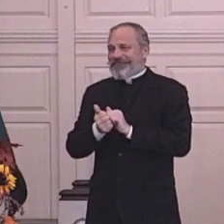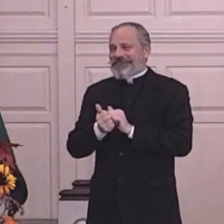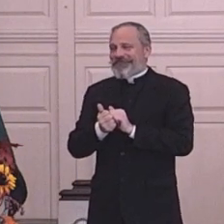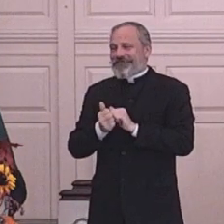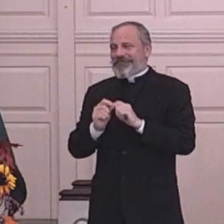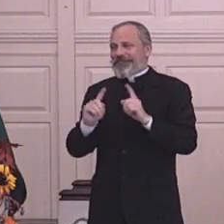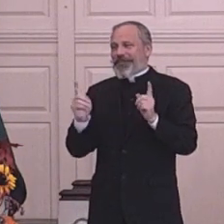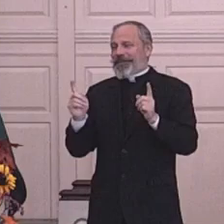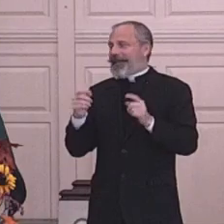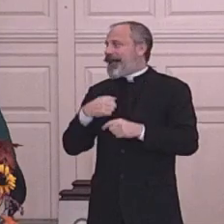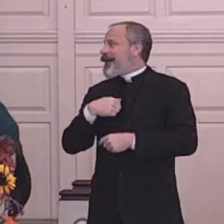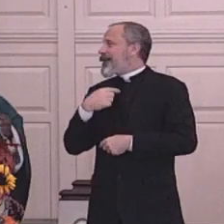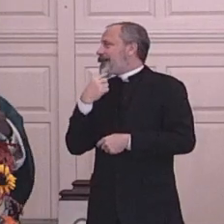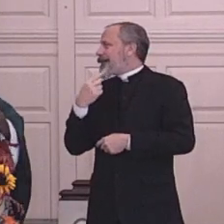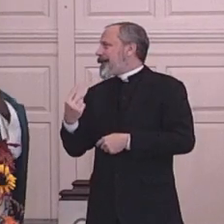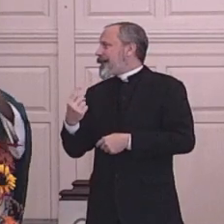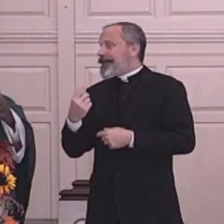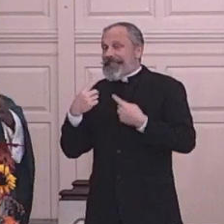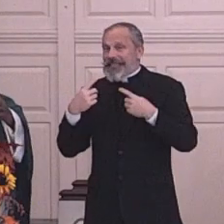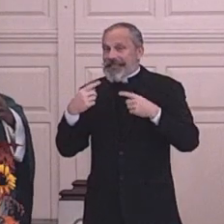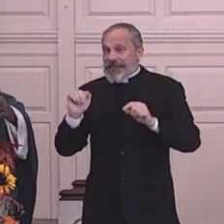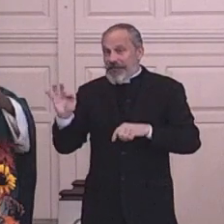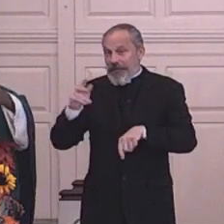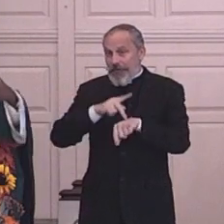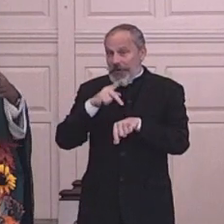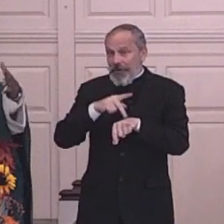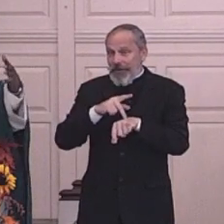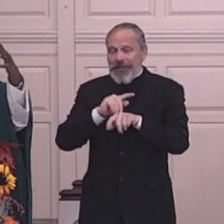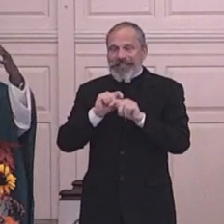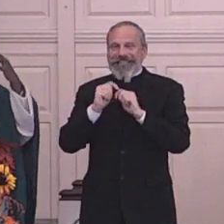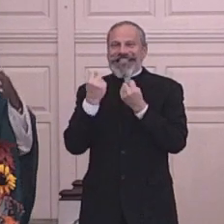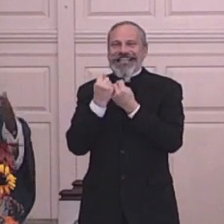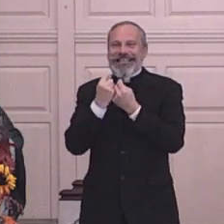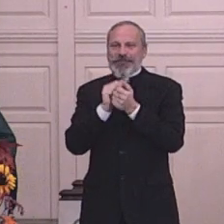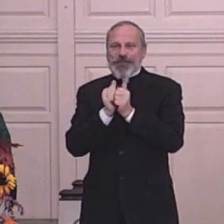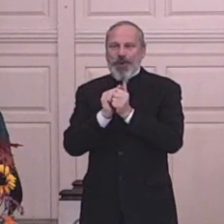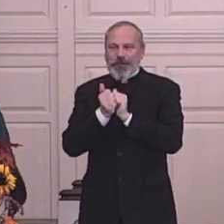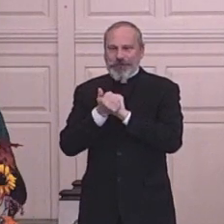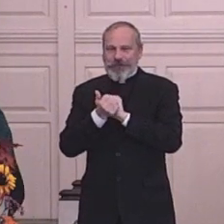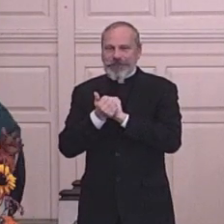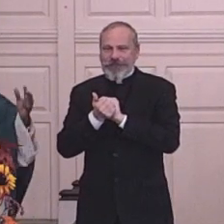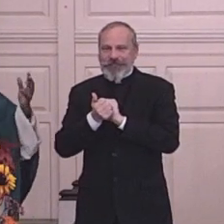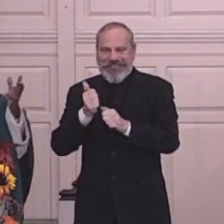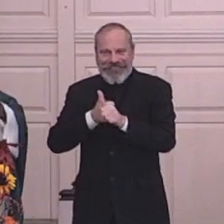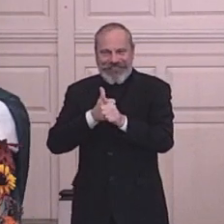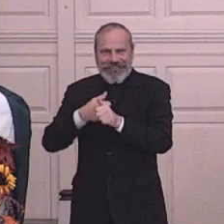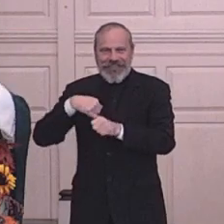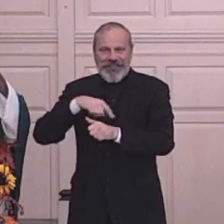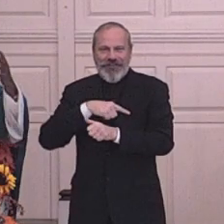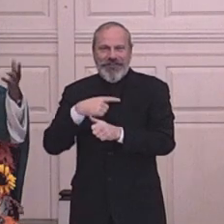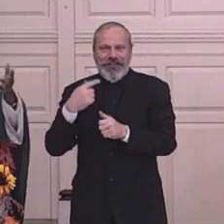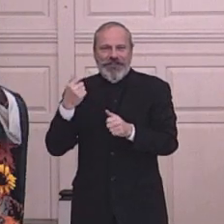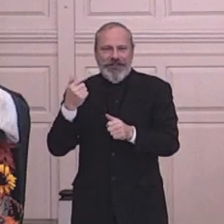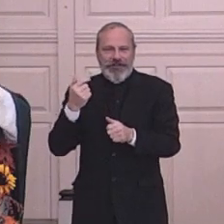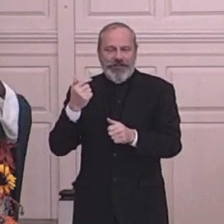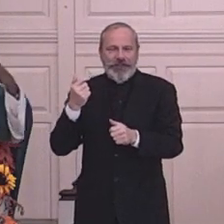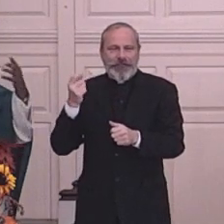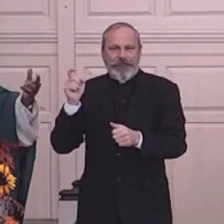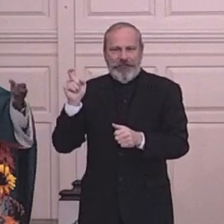But I would even say, the success of a parish is a team sport. Each of us is called to do their